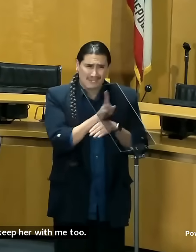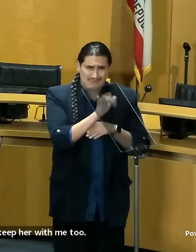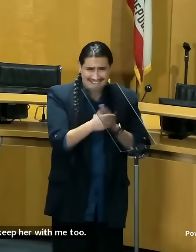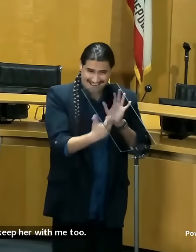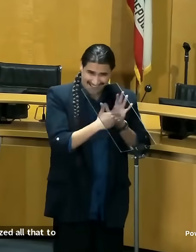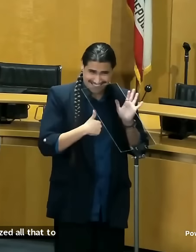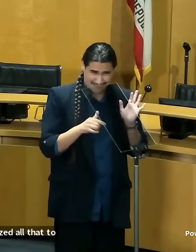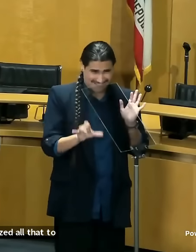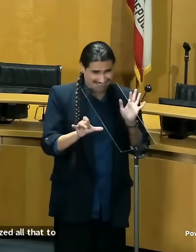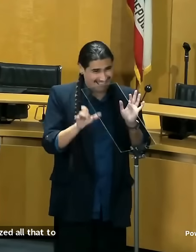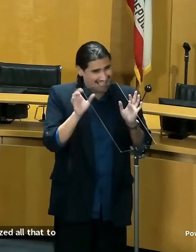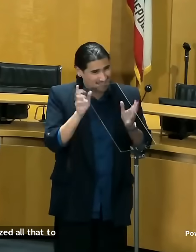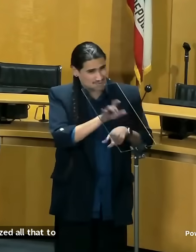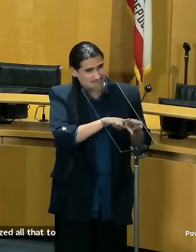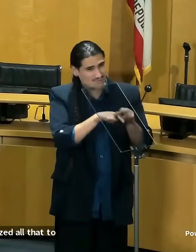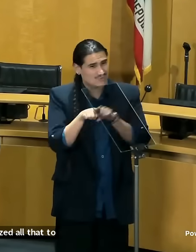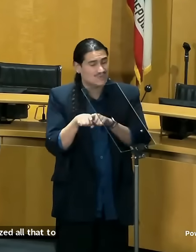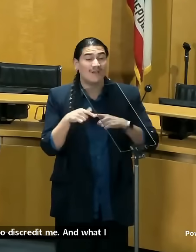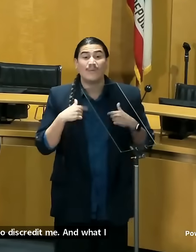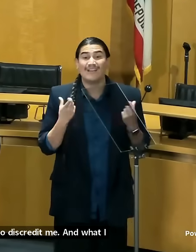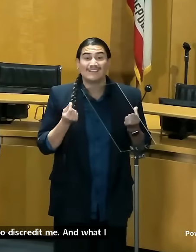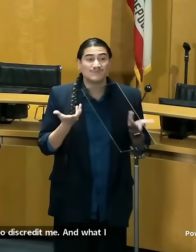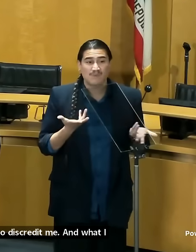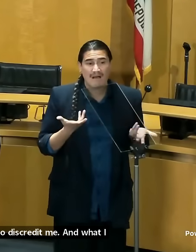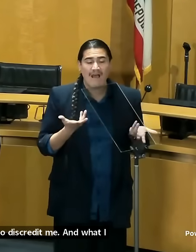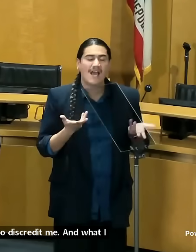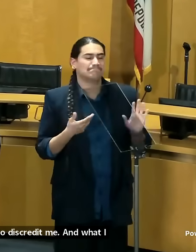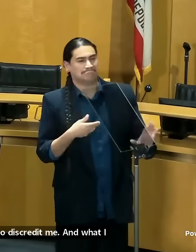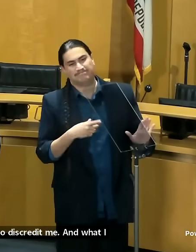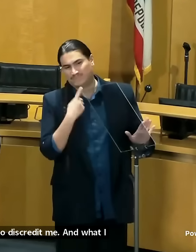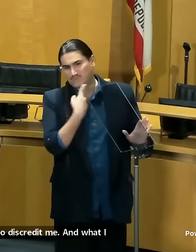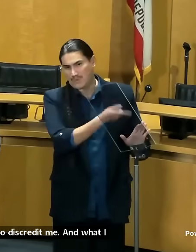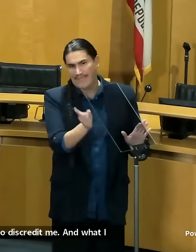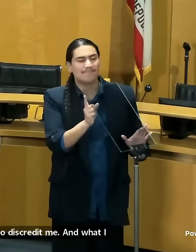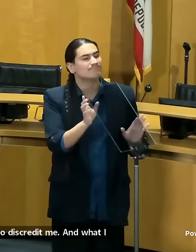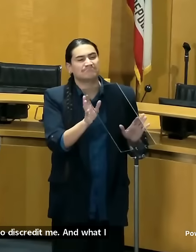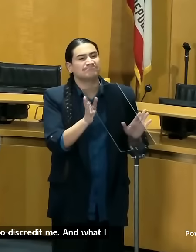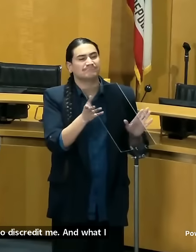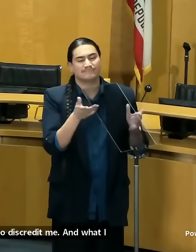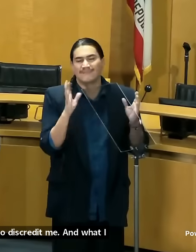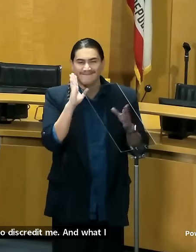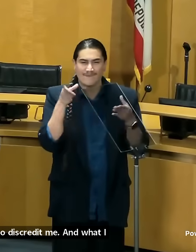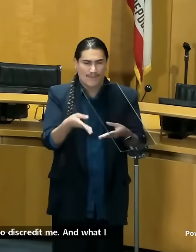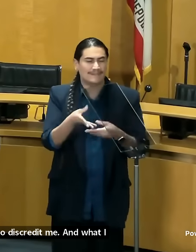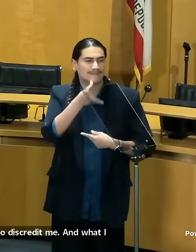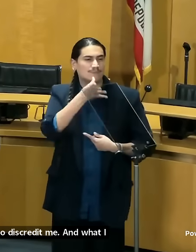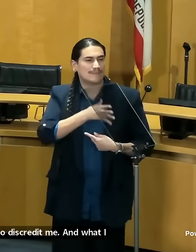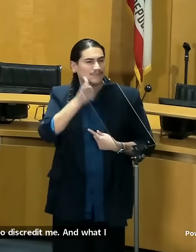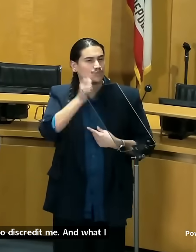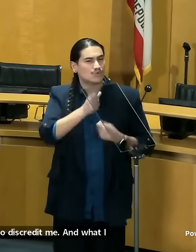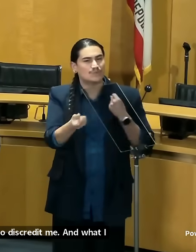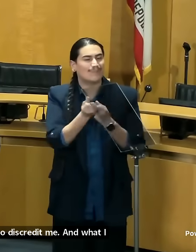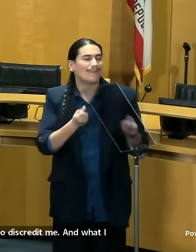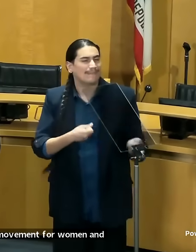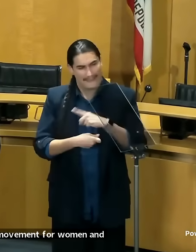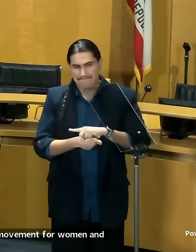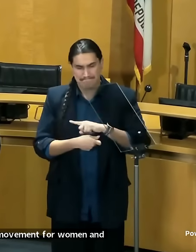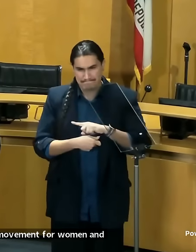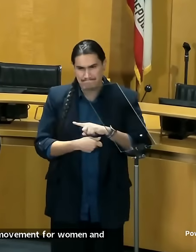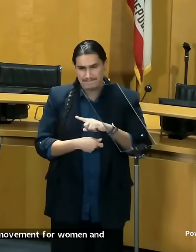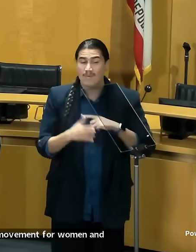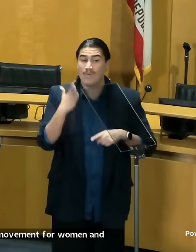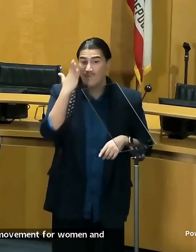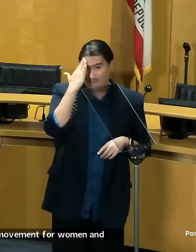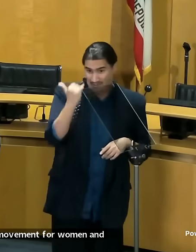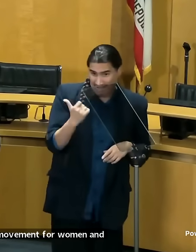And what I did was turn it around into a movement for women and girls, because